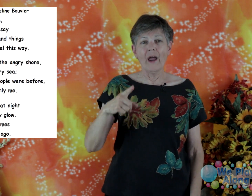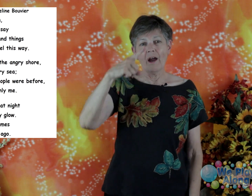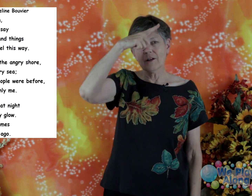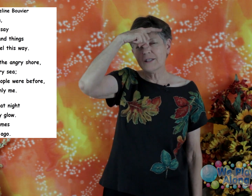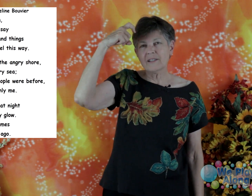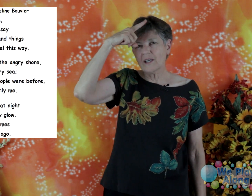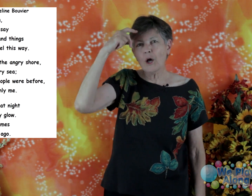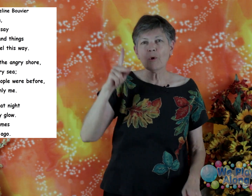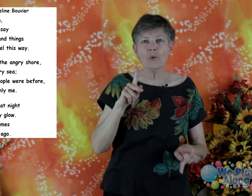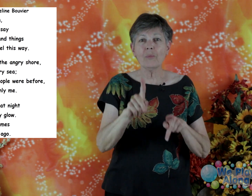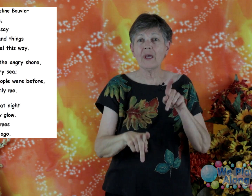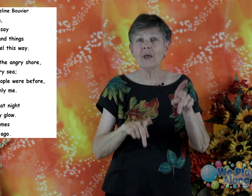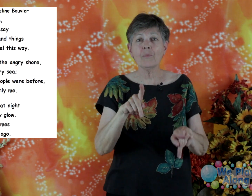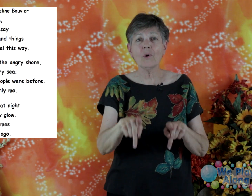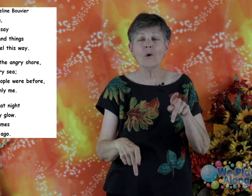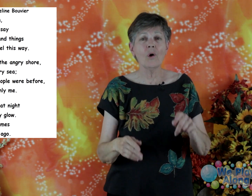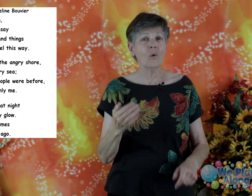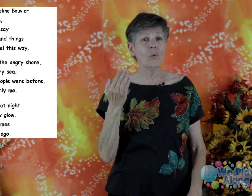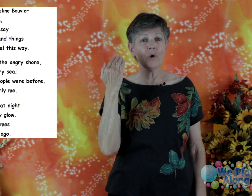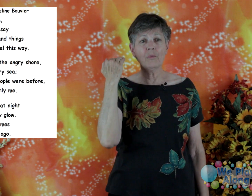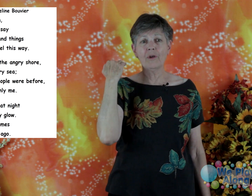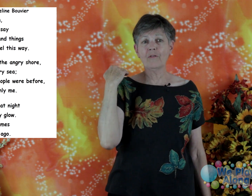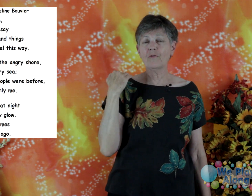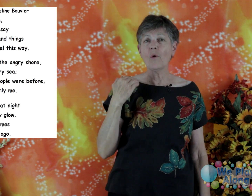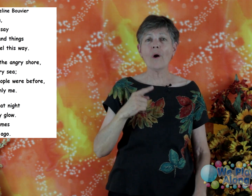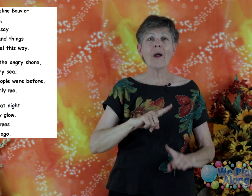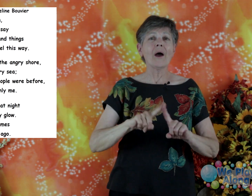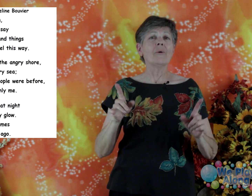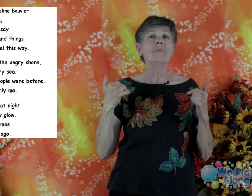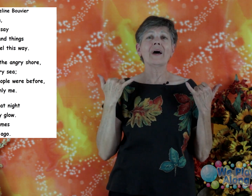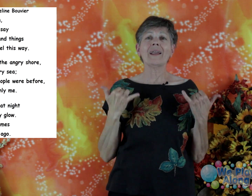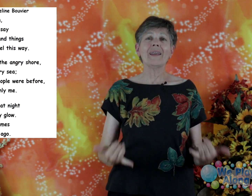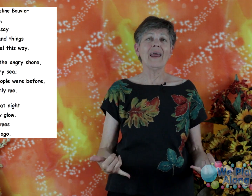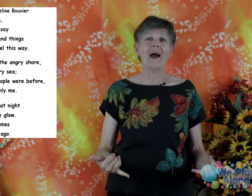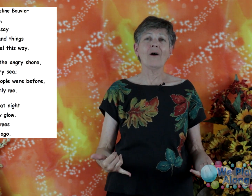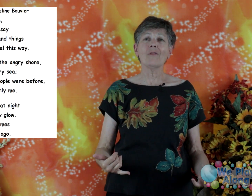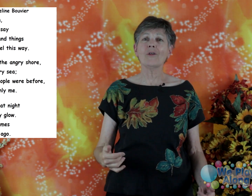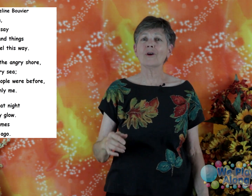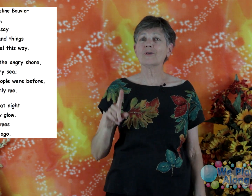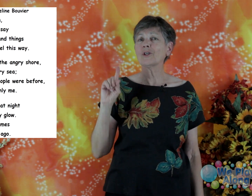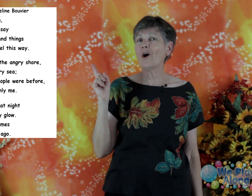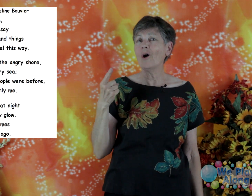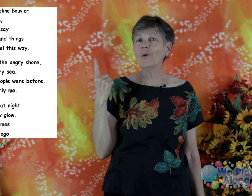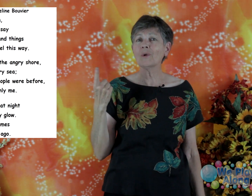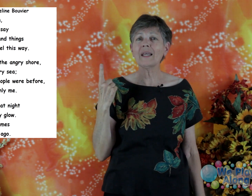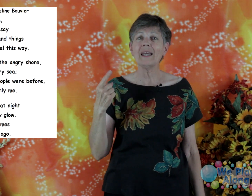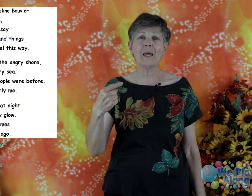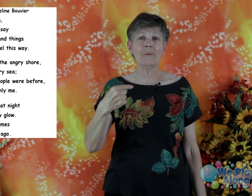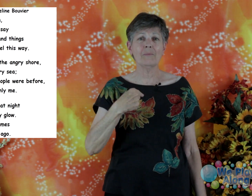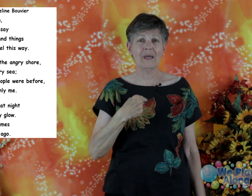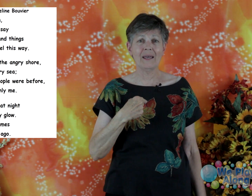where summer people were before, but now there's only me.